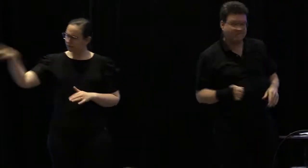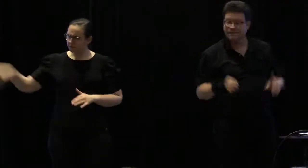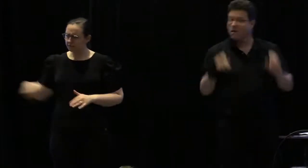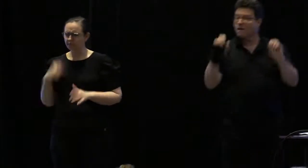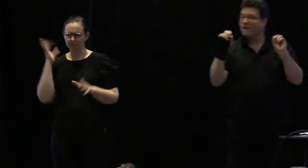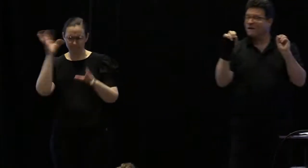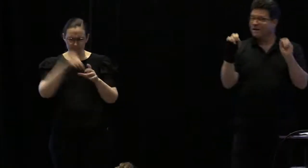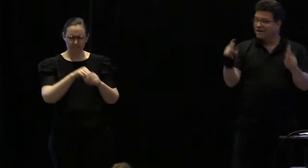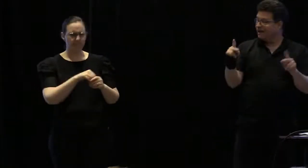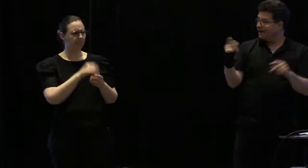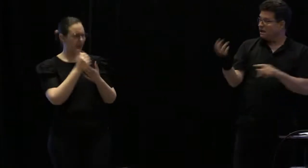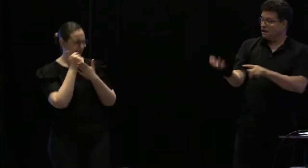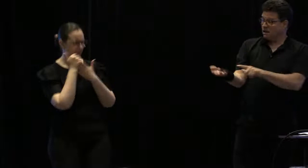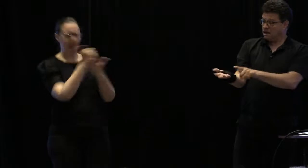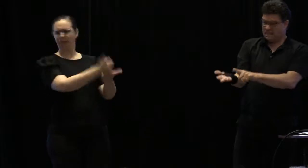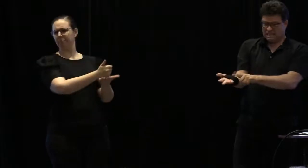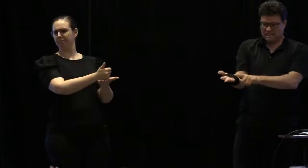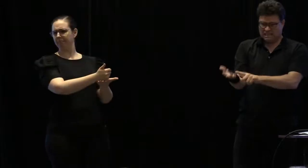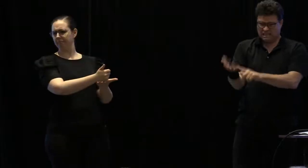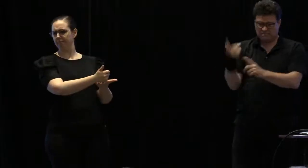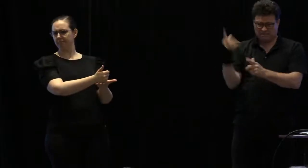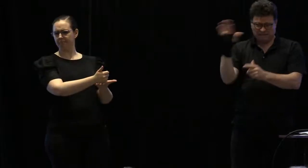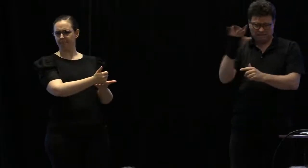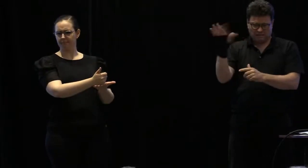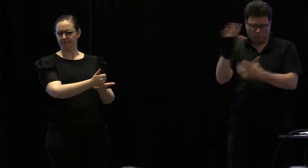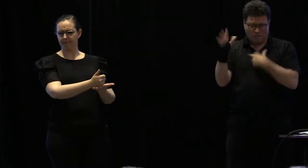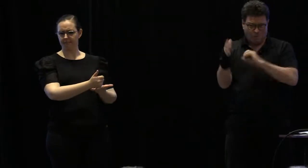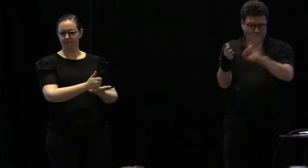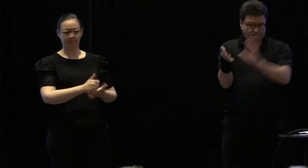get copies of the book.